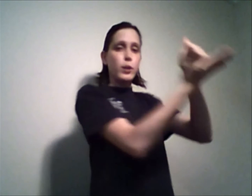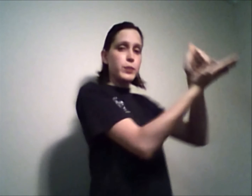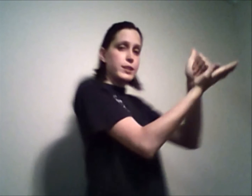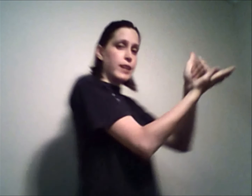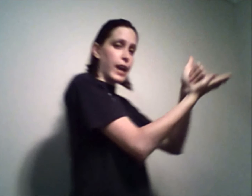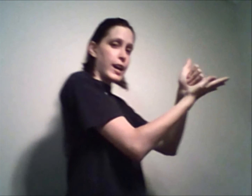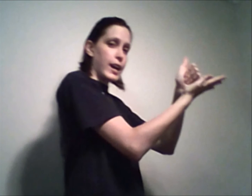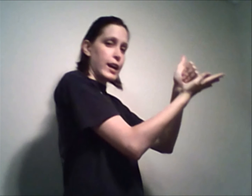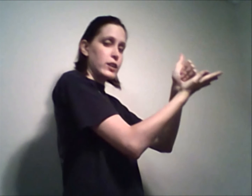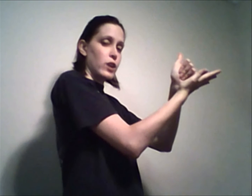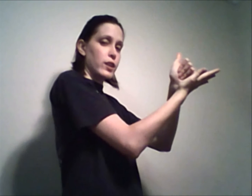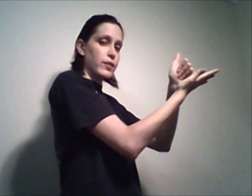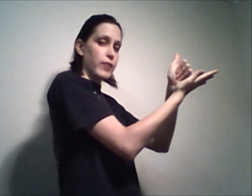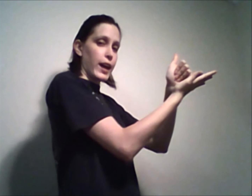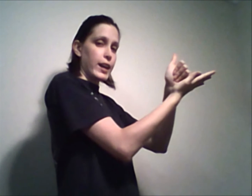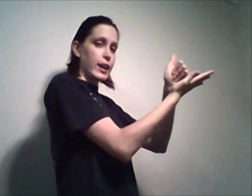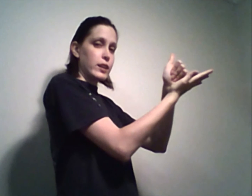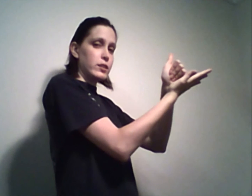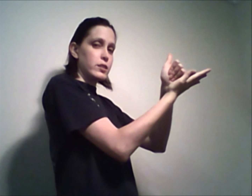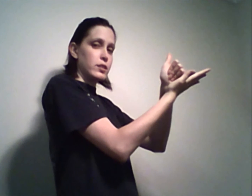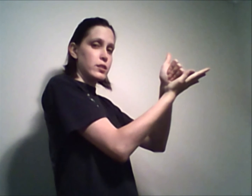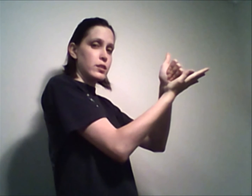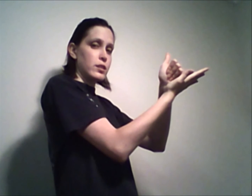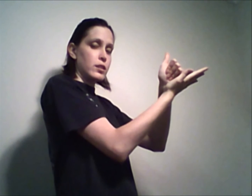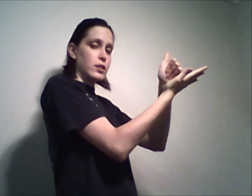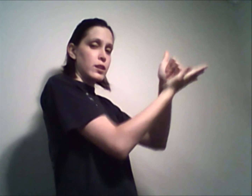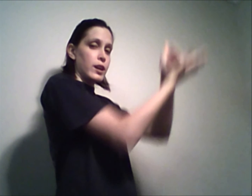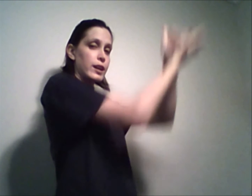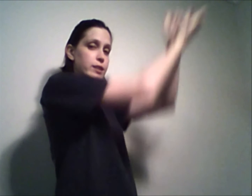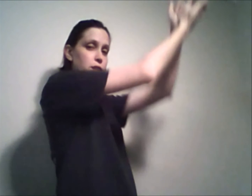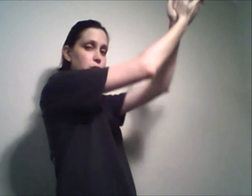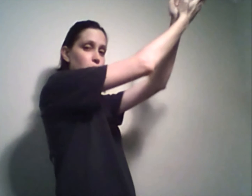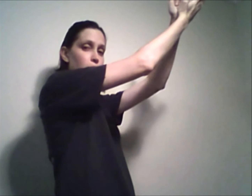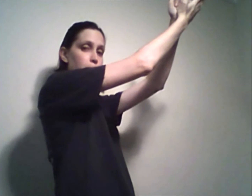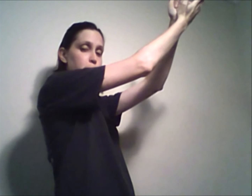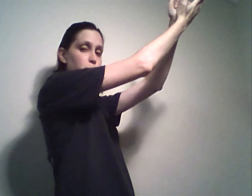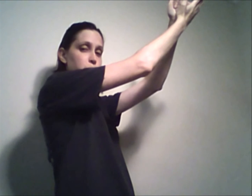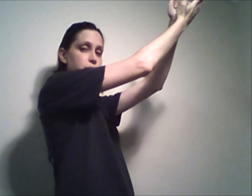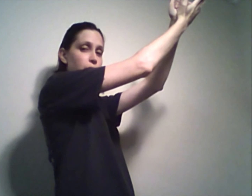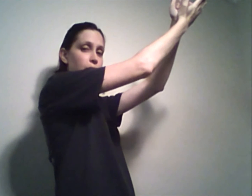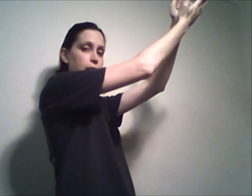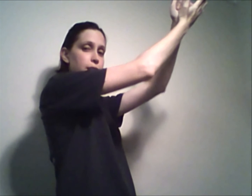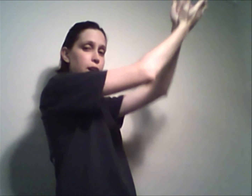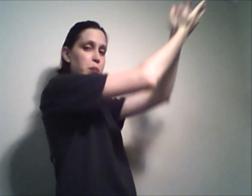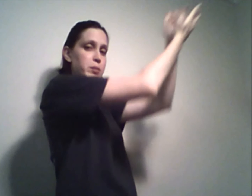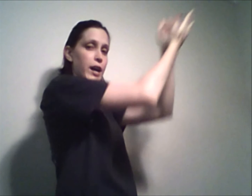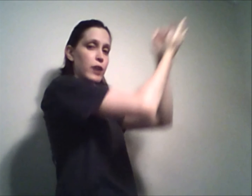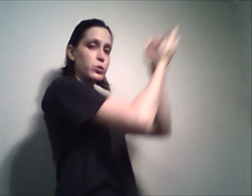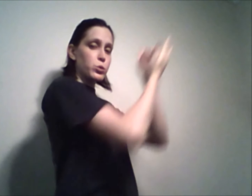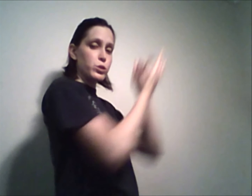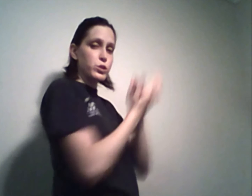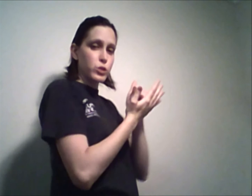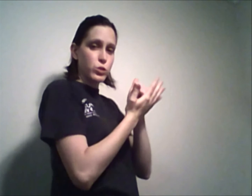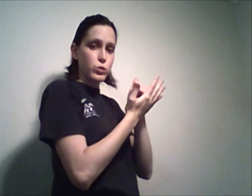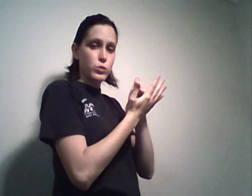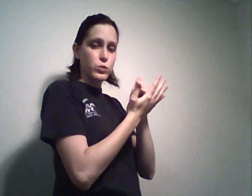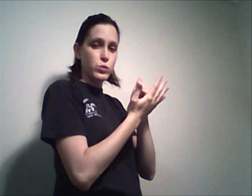an A hand on the flat hand. It's going to start up towards God and come down towards you.